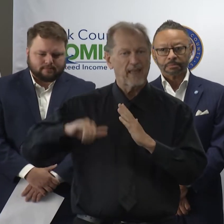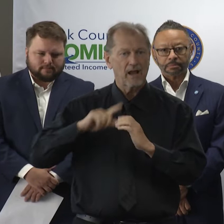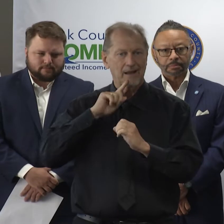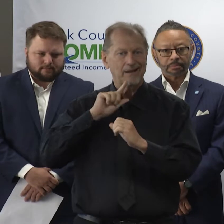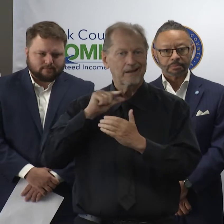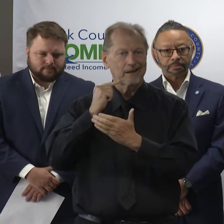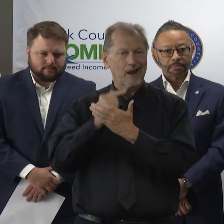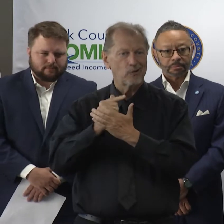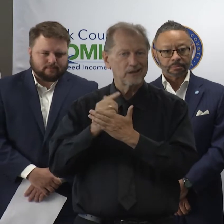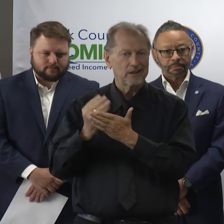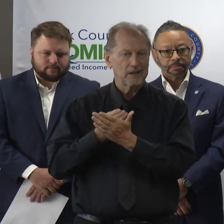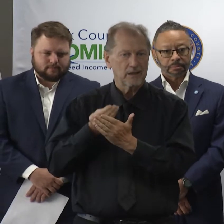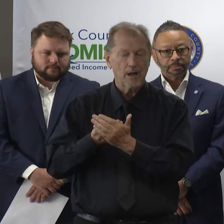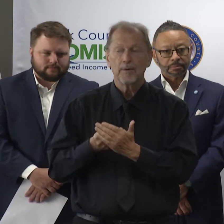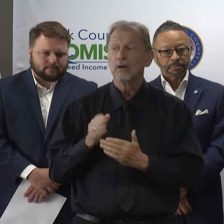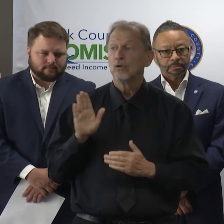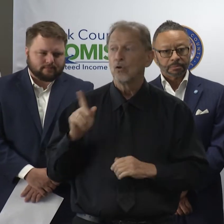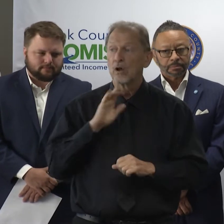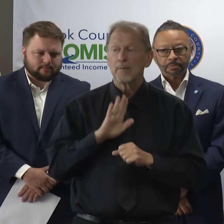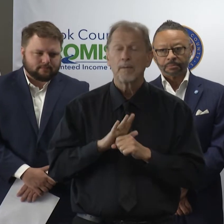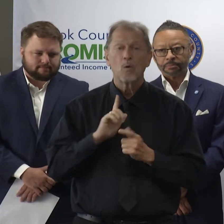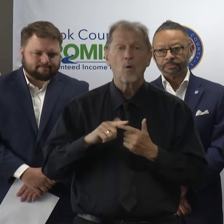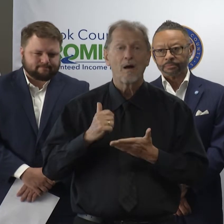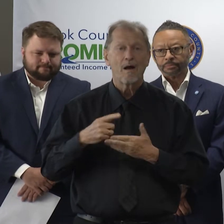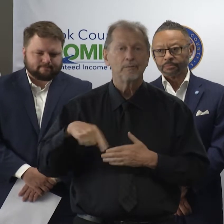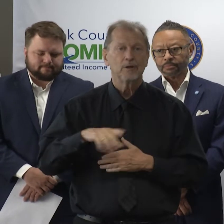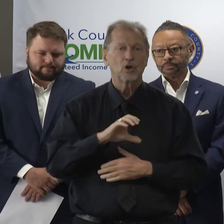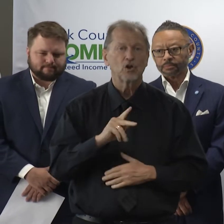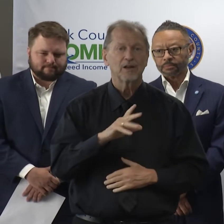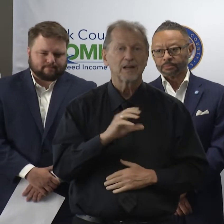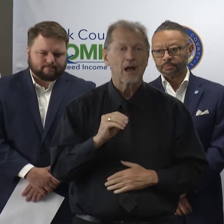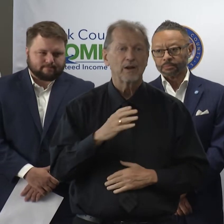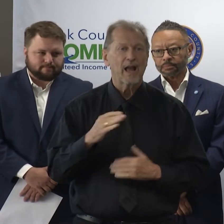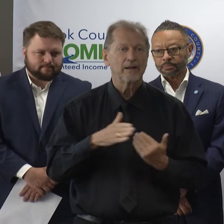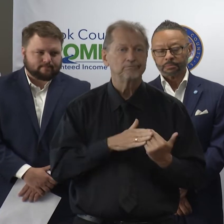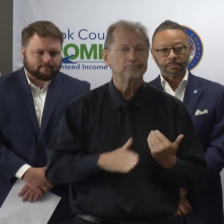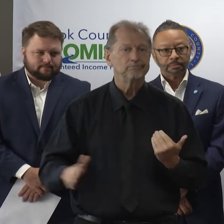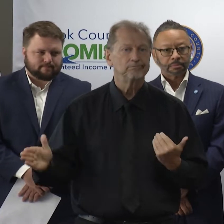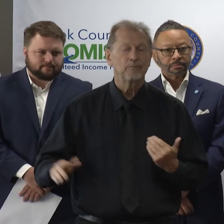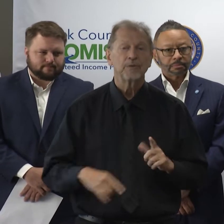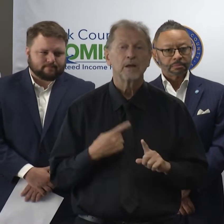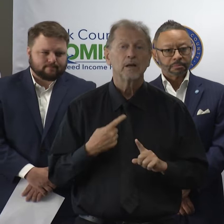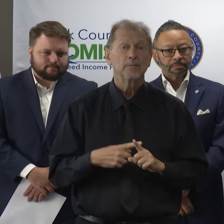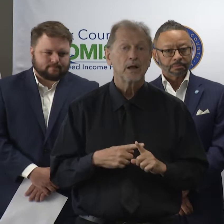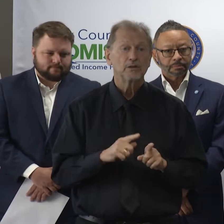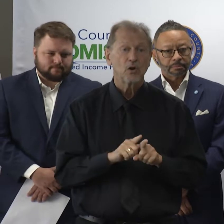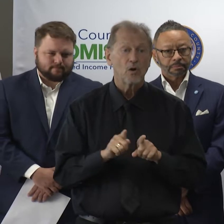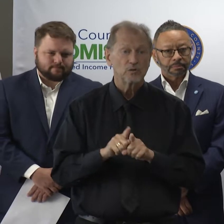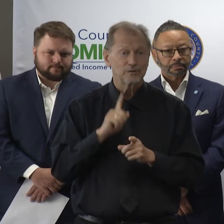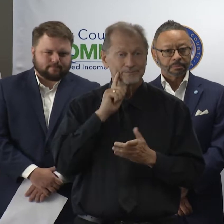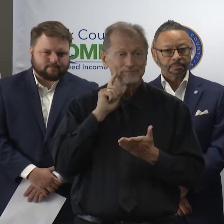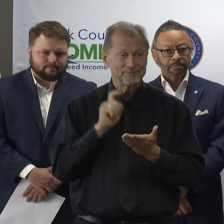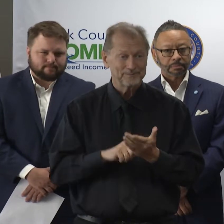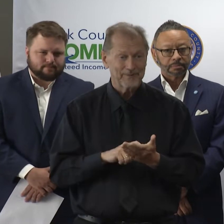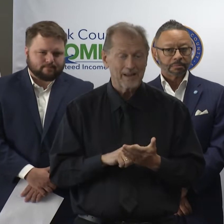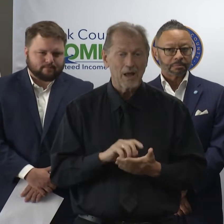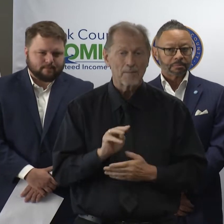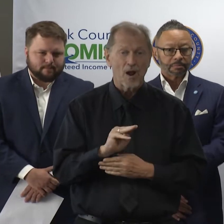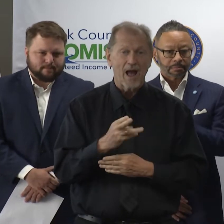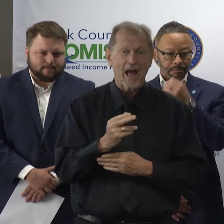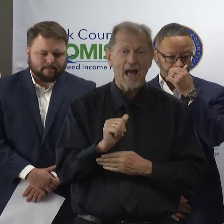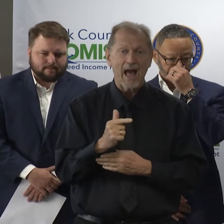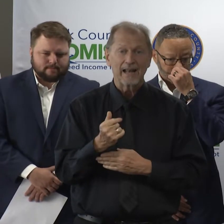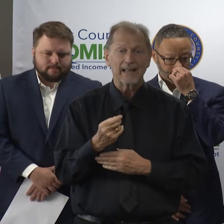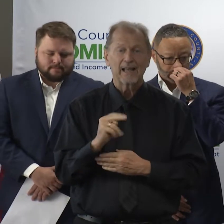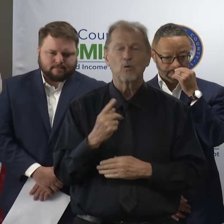will transform lives in Cook County and beyond. I also need to acknowledge Mara Hennigan, formerly one of our